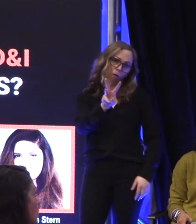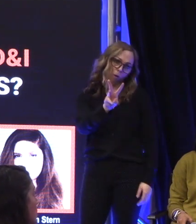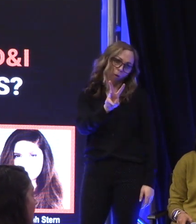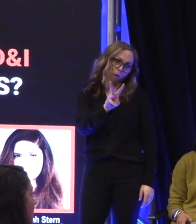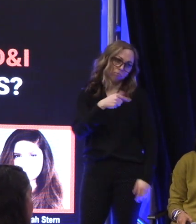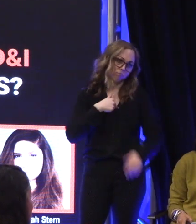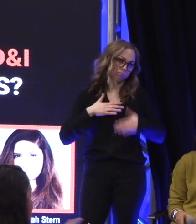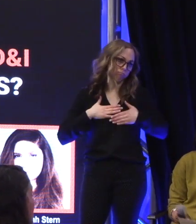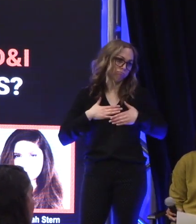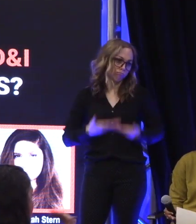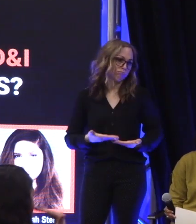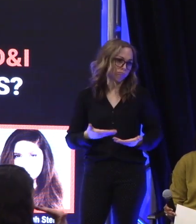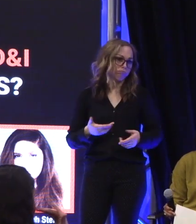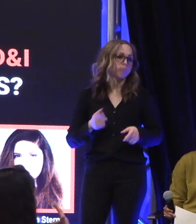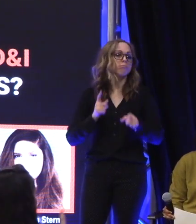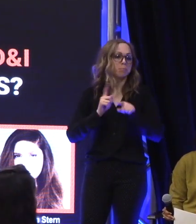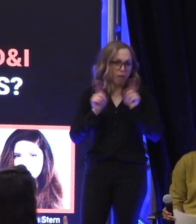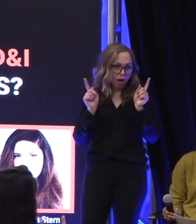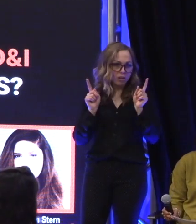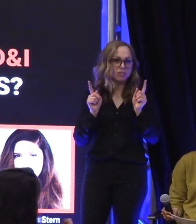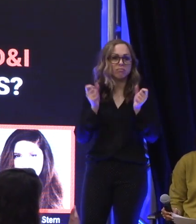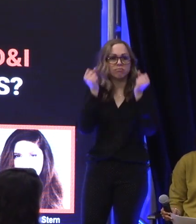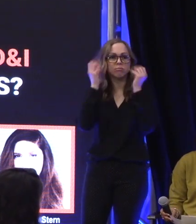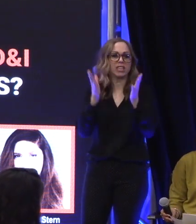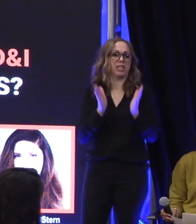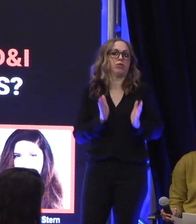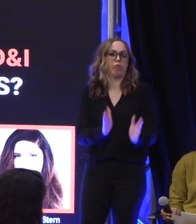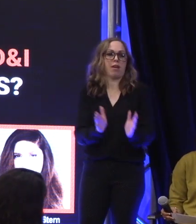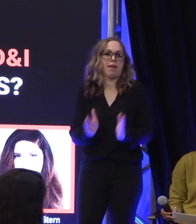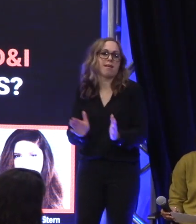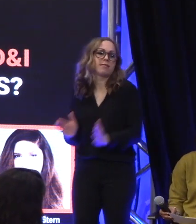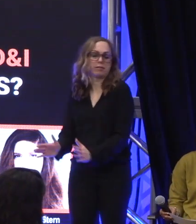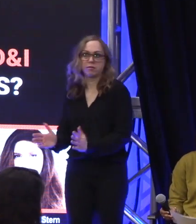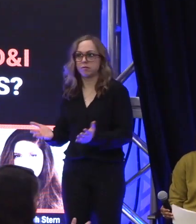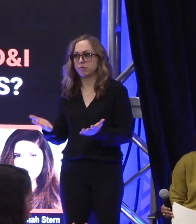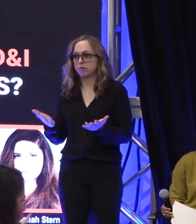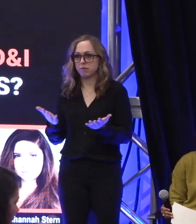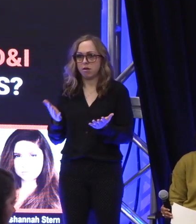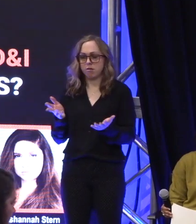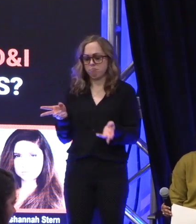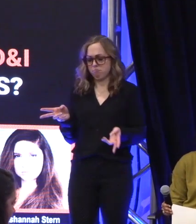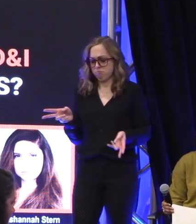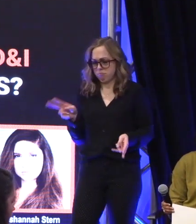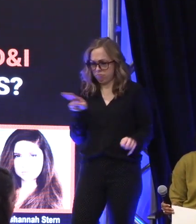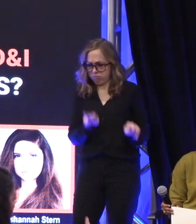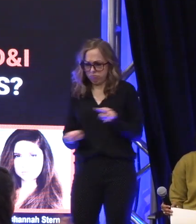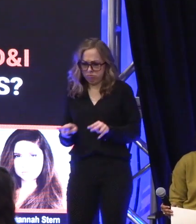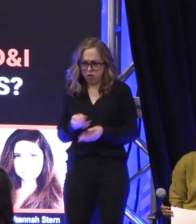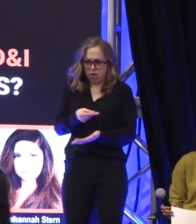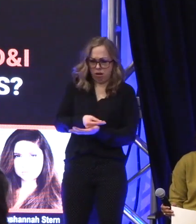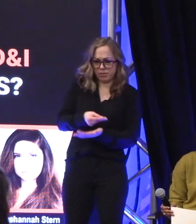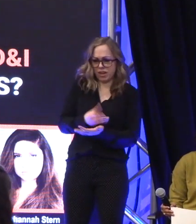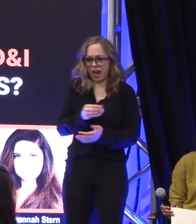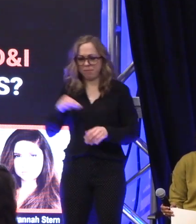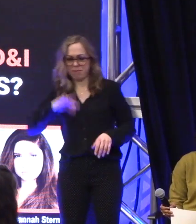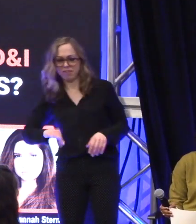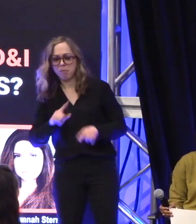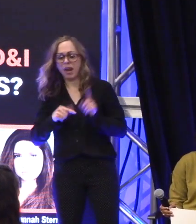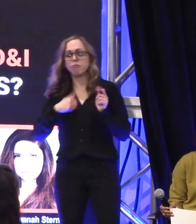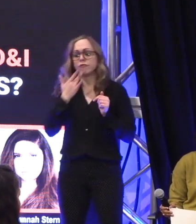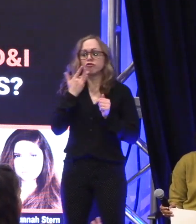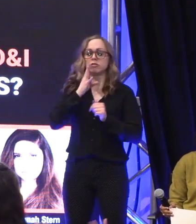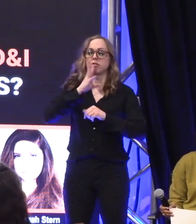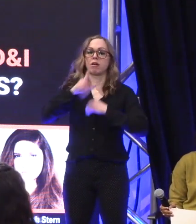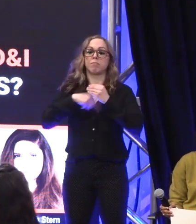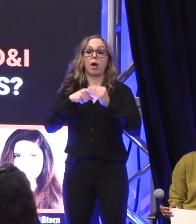and I think that there are lots of ways that we can look at how we look at compensation and benefits. So I'd like to speak more about